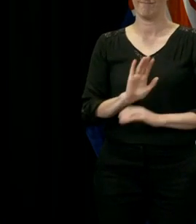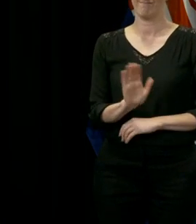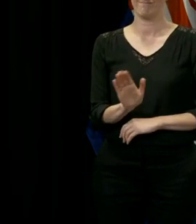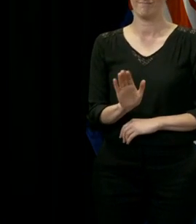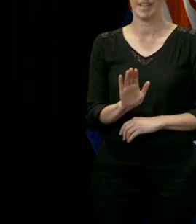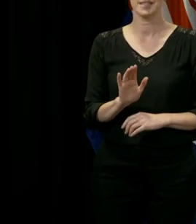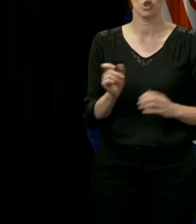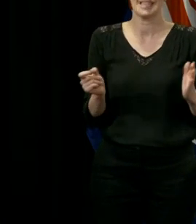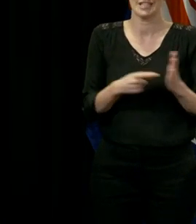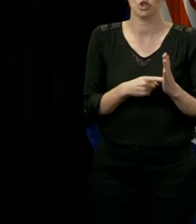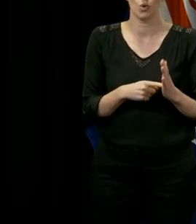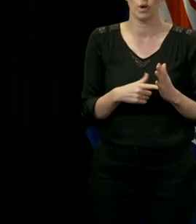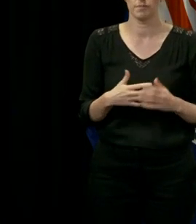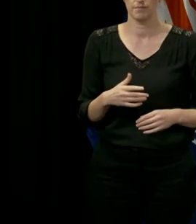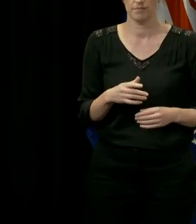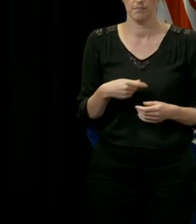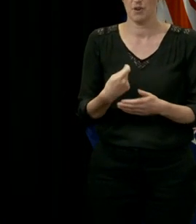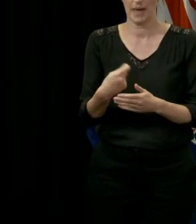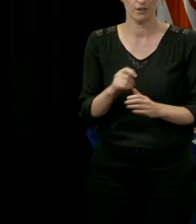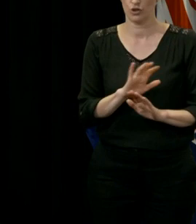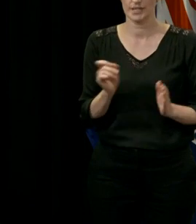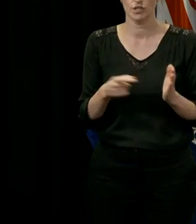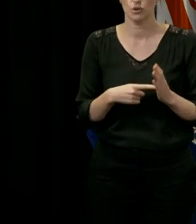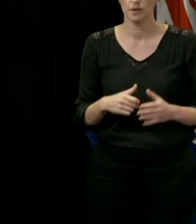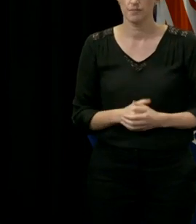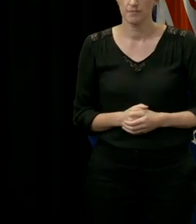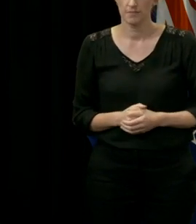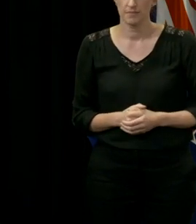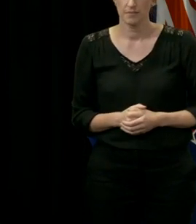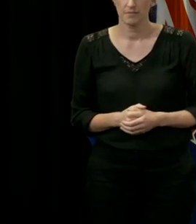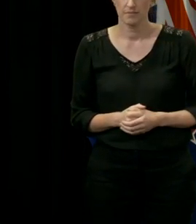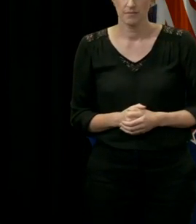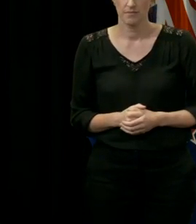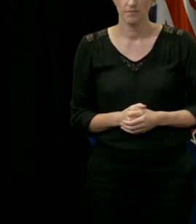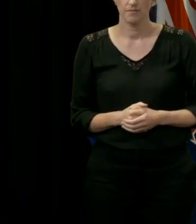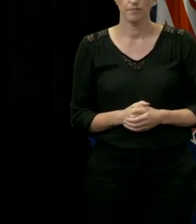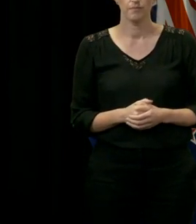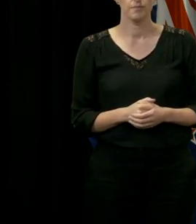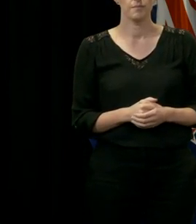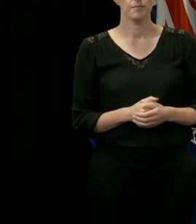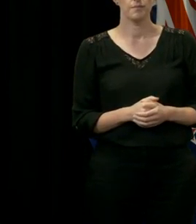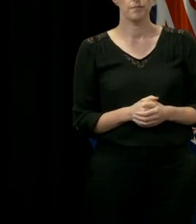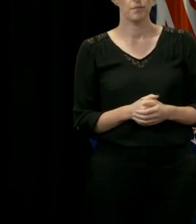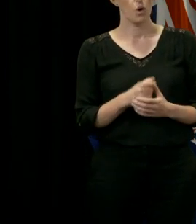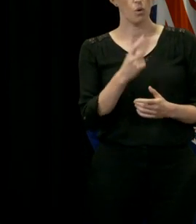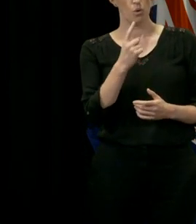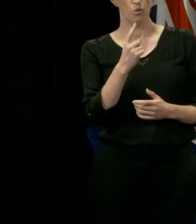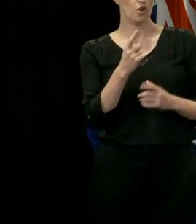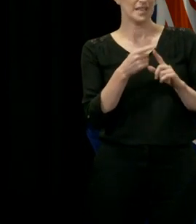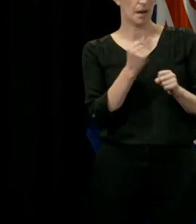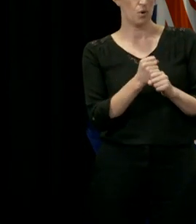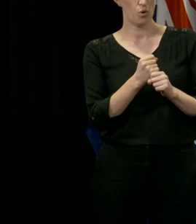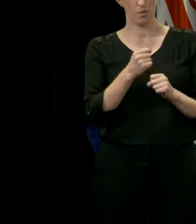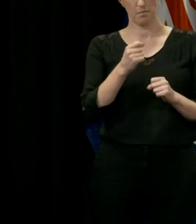any guidance to students who can only work up to 20 hours a week? We have people call in who are working in essential care, like